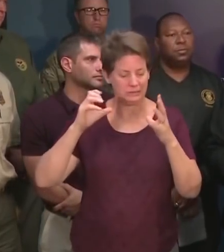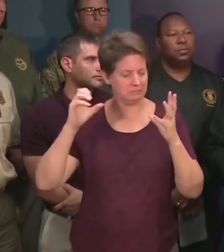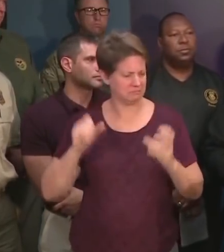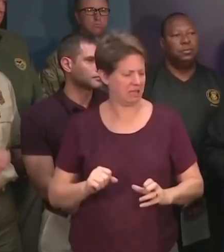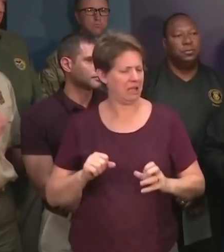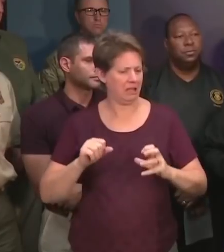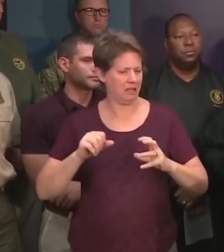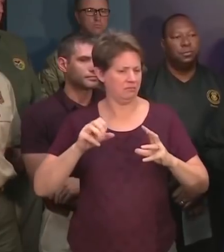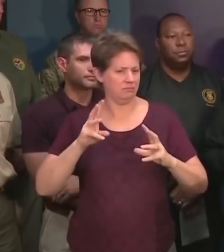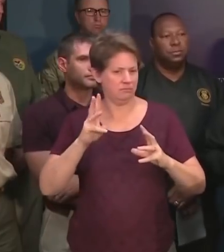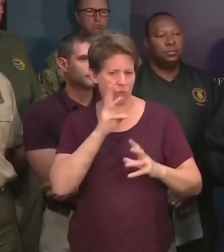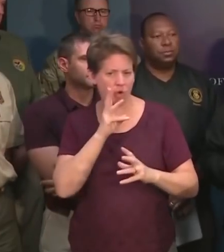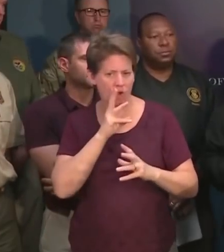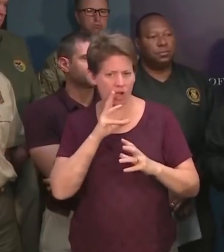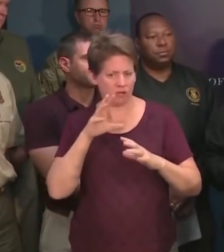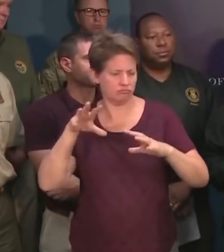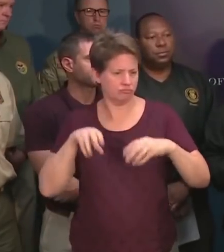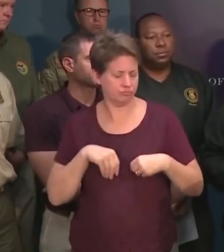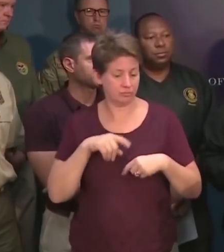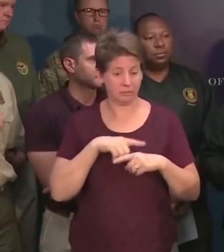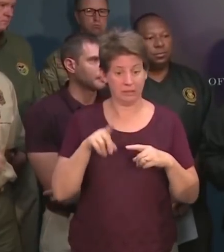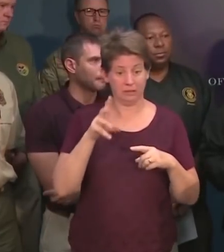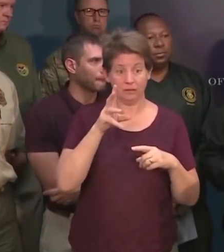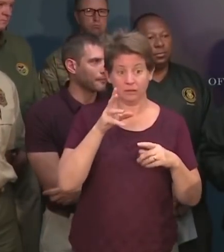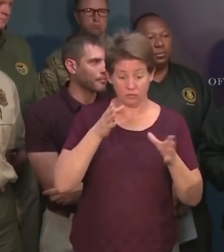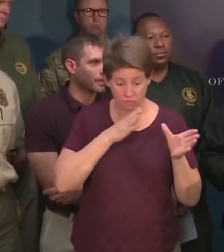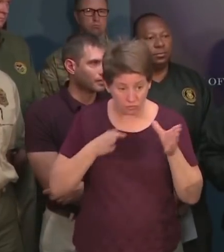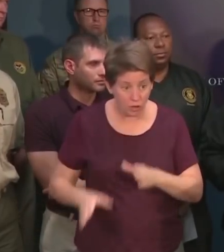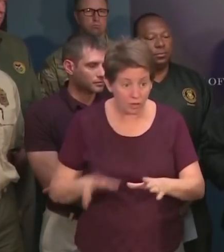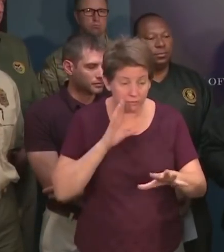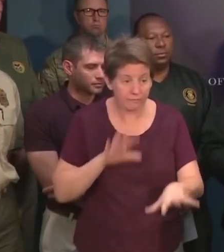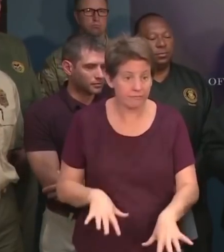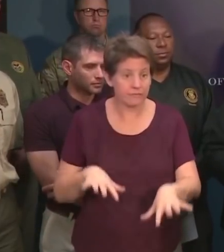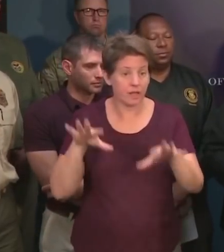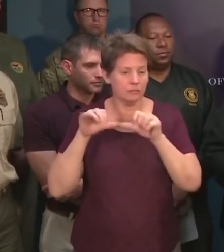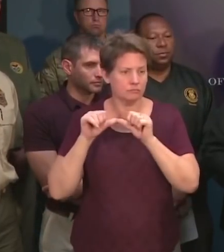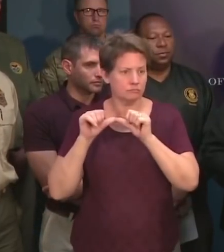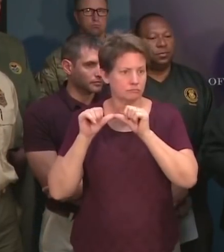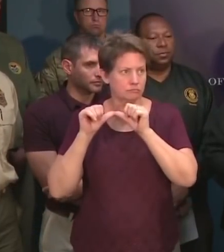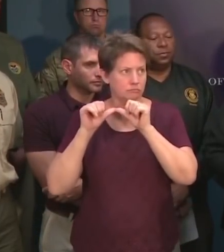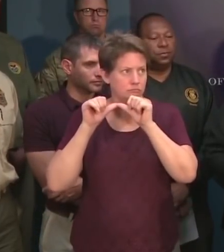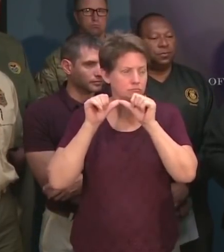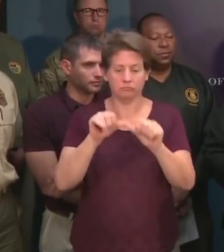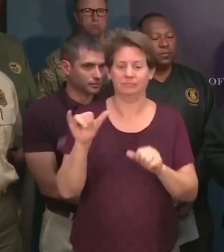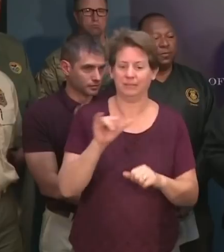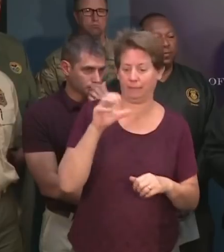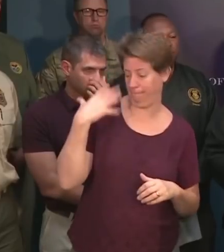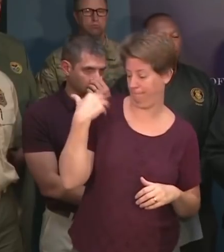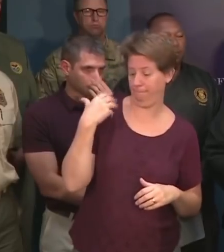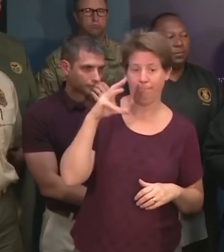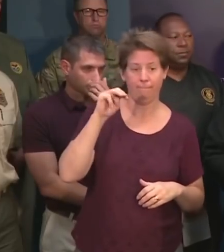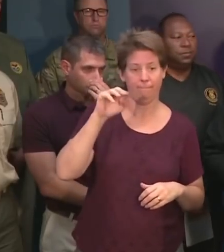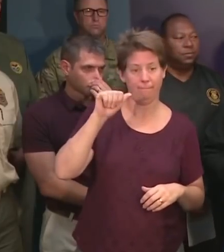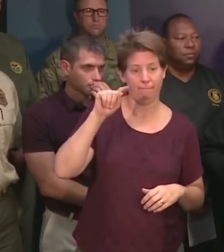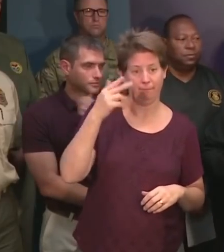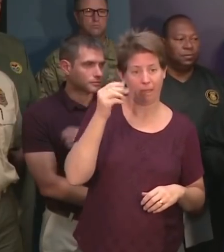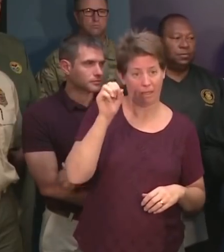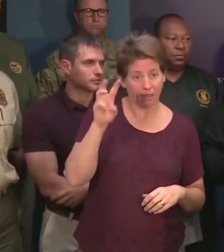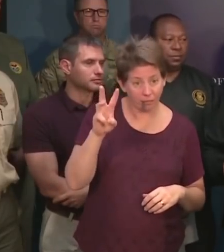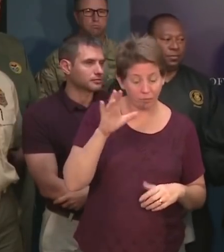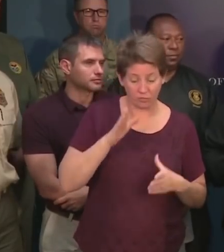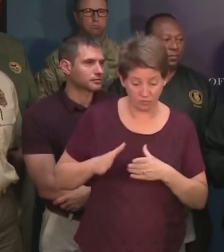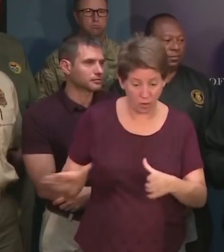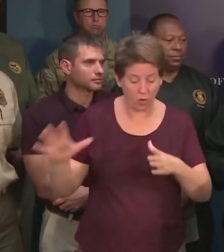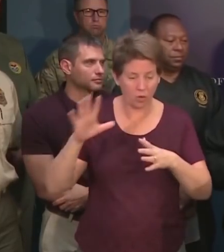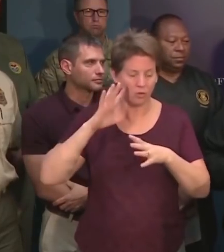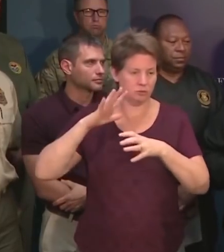but of course, a road that's flooded for an extended period of time, just like we saw with Matthew when we had roads submerged for